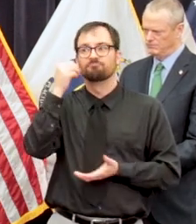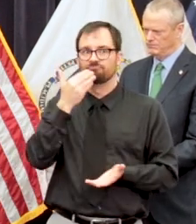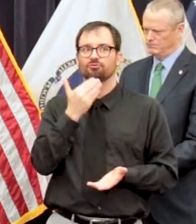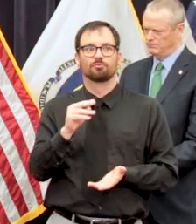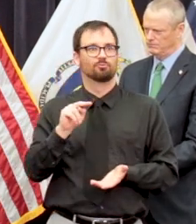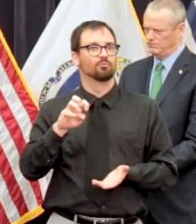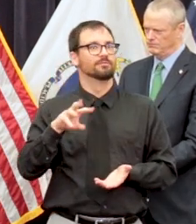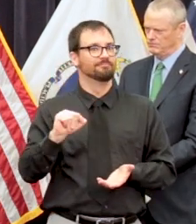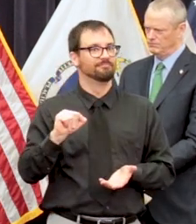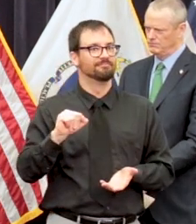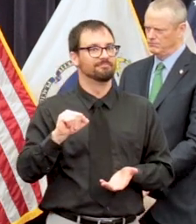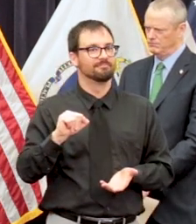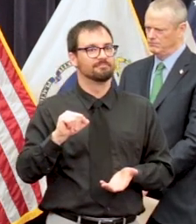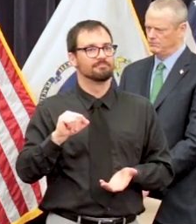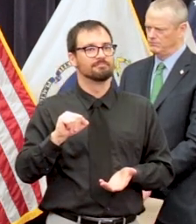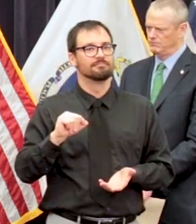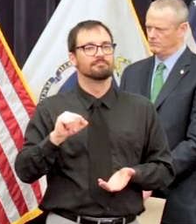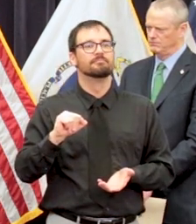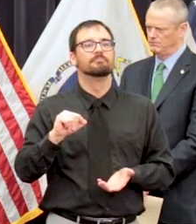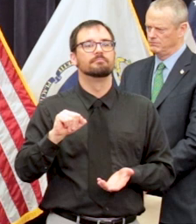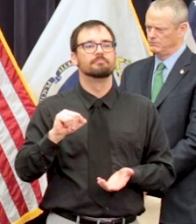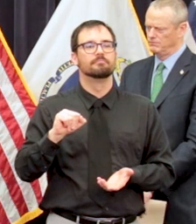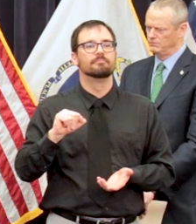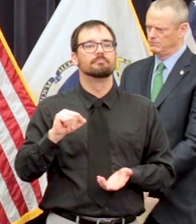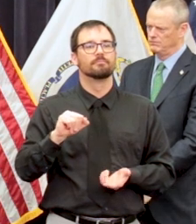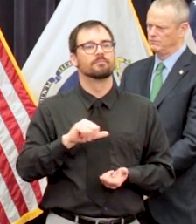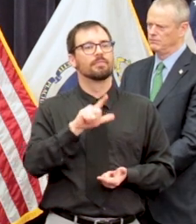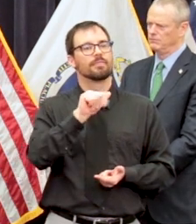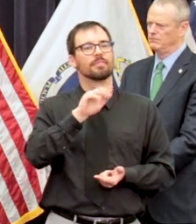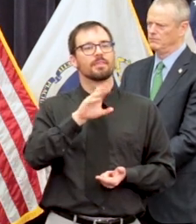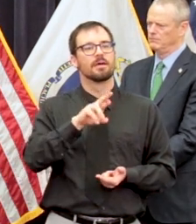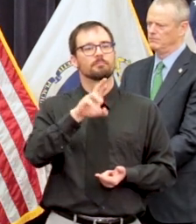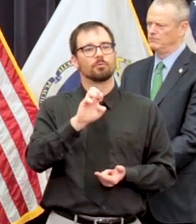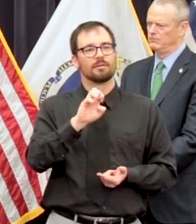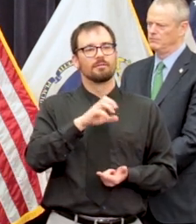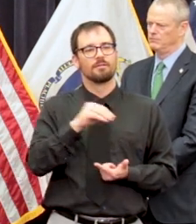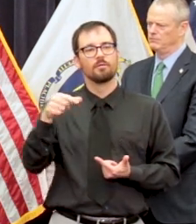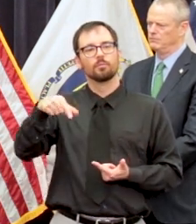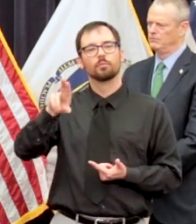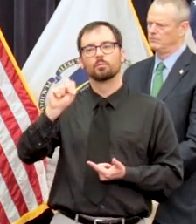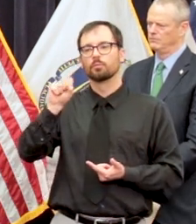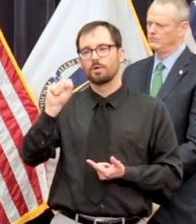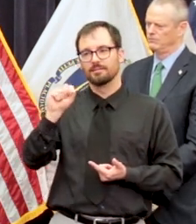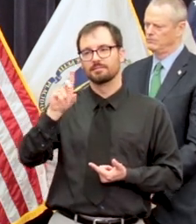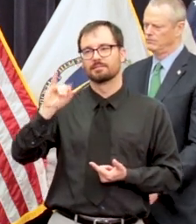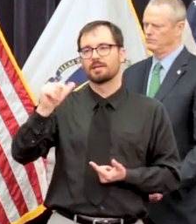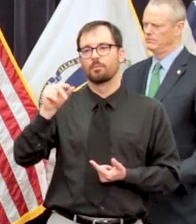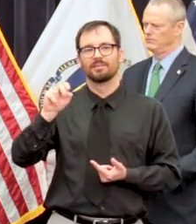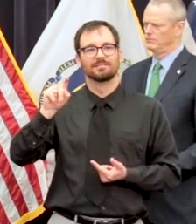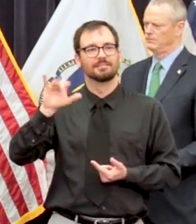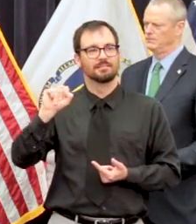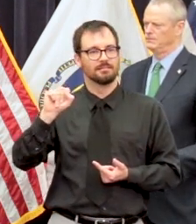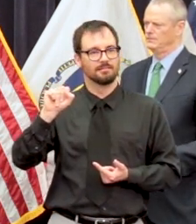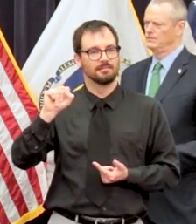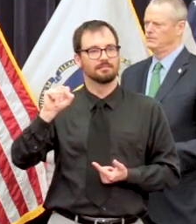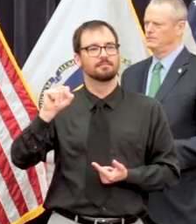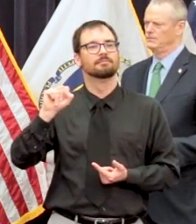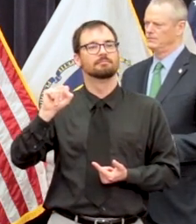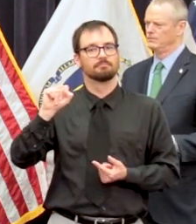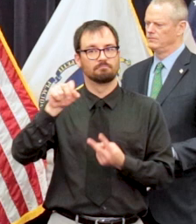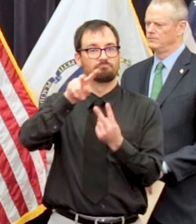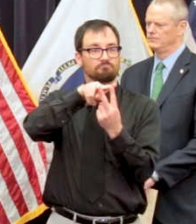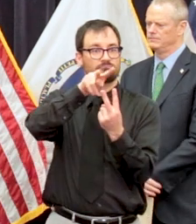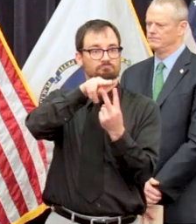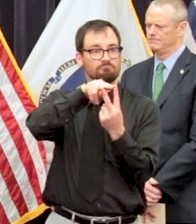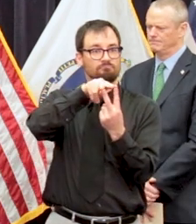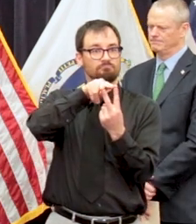and Quest Diagnostics, received federal approval for testing, which will support our state lab to expedite